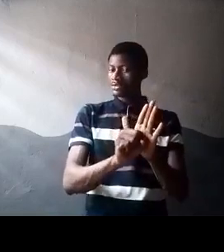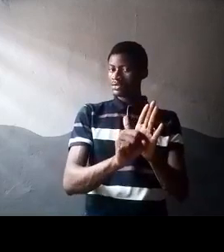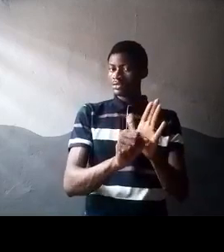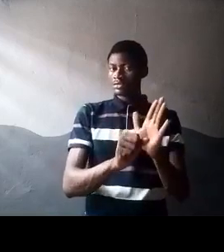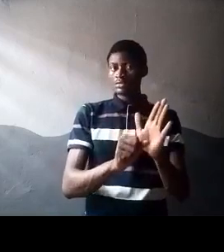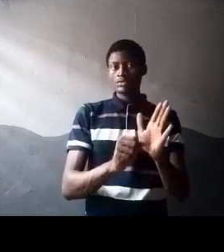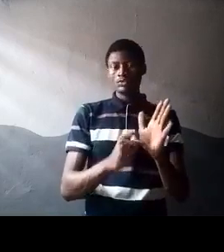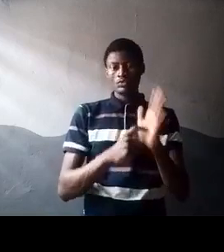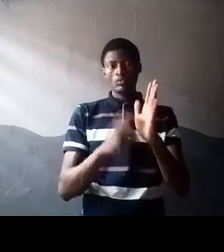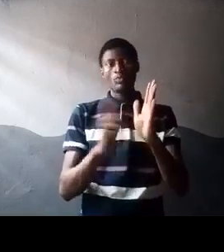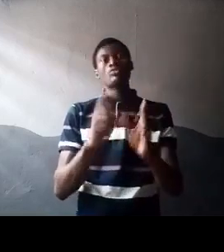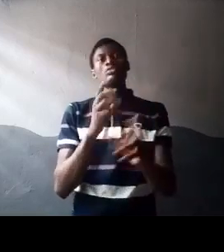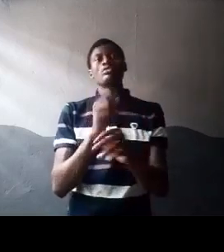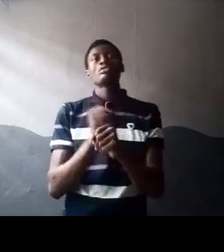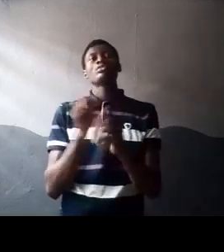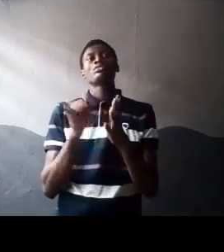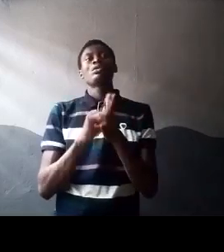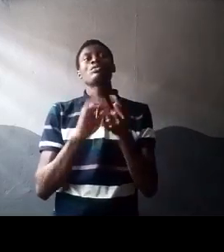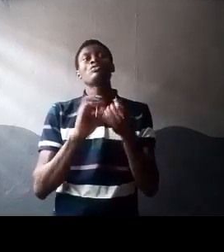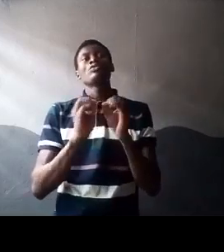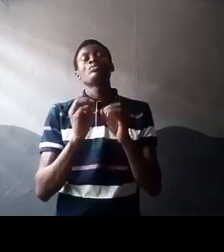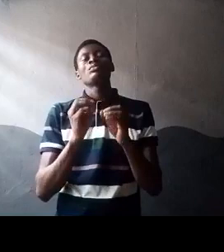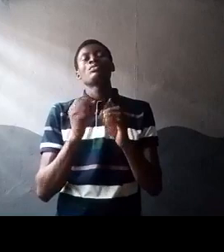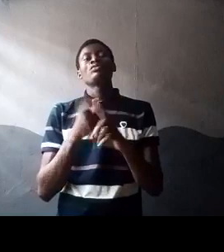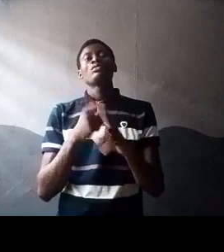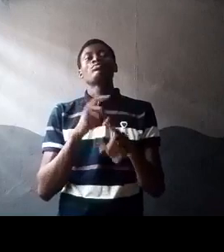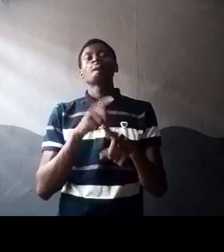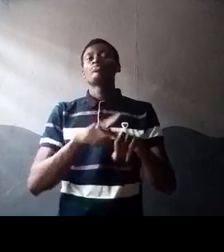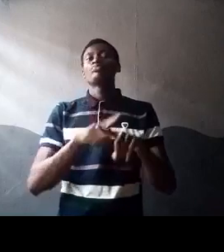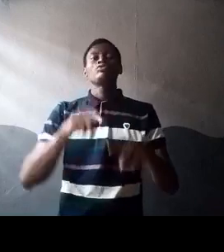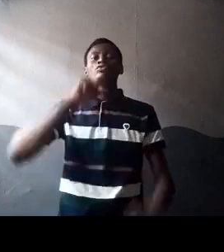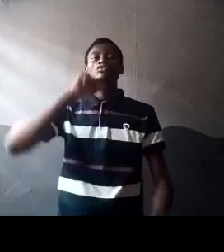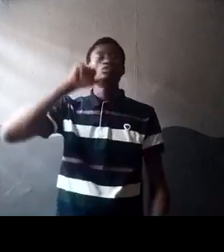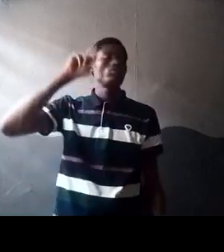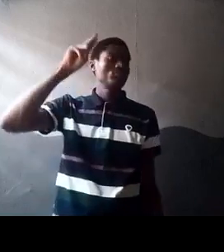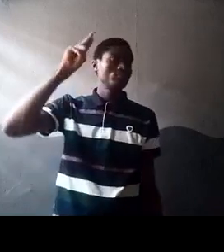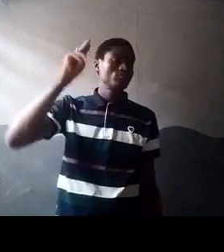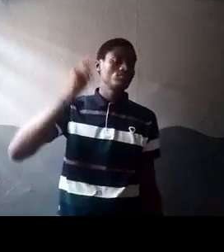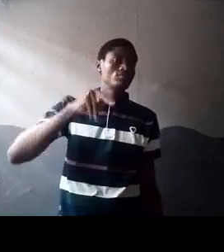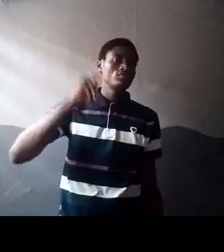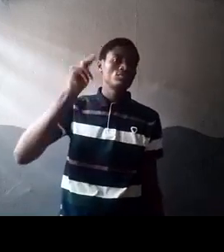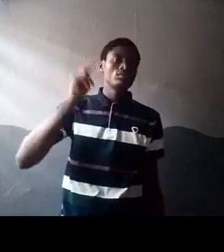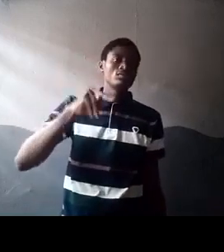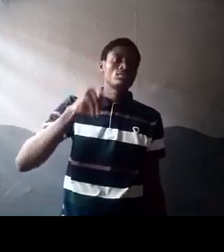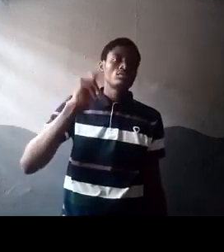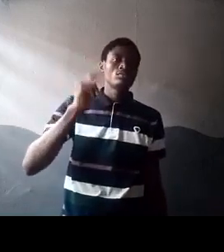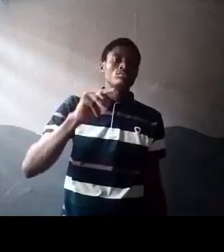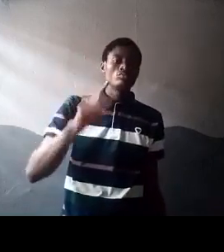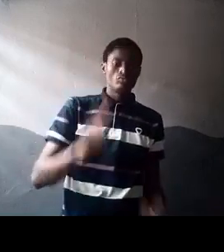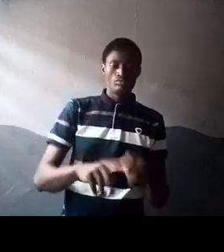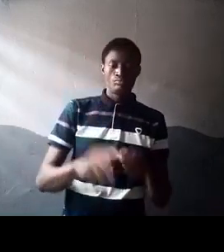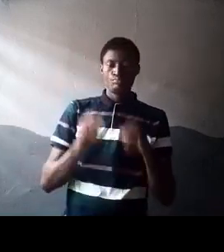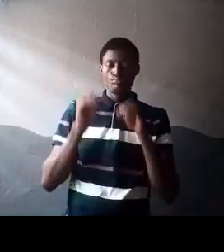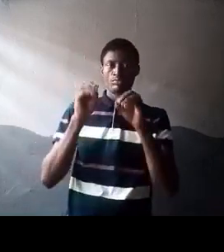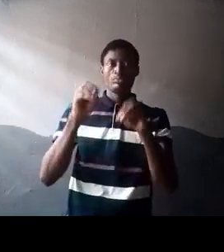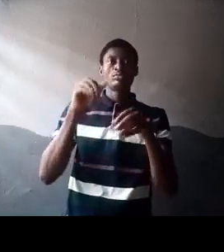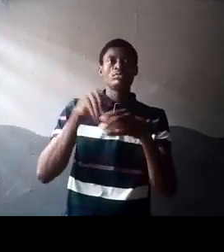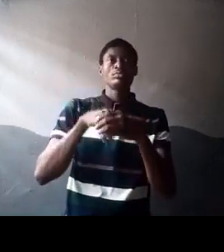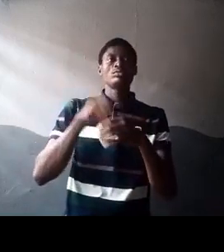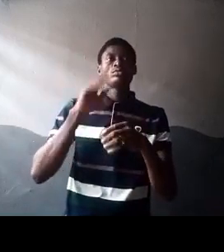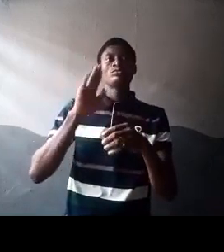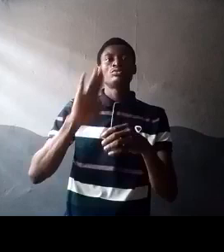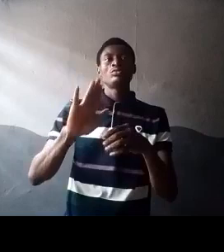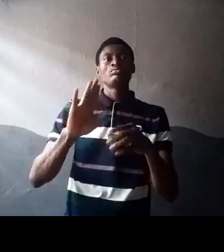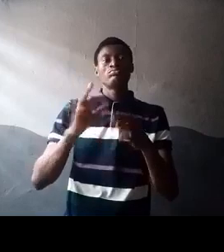you must not necessarily cite it within your text, because that is going to increase the number of